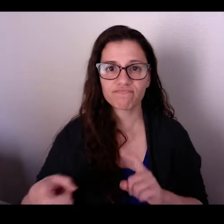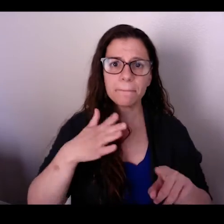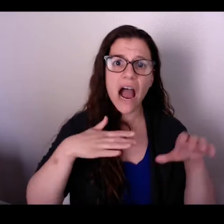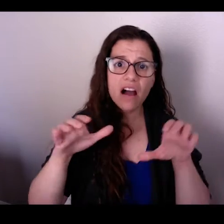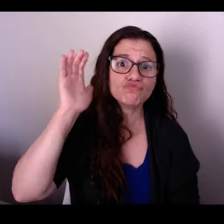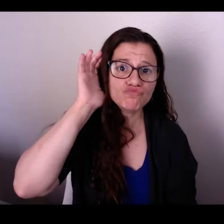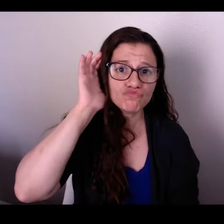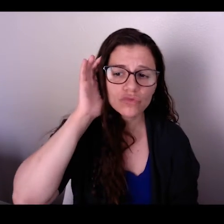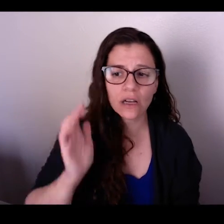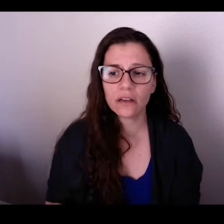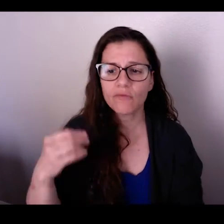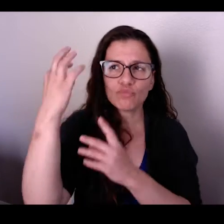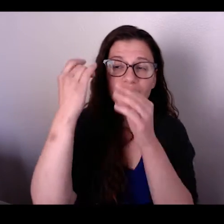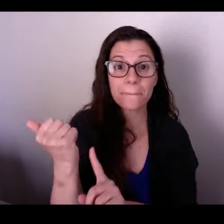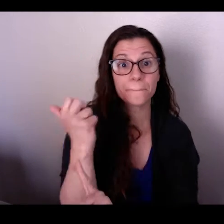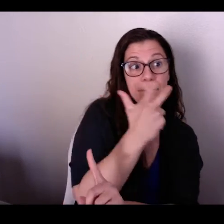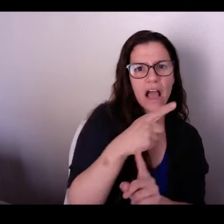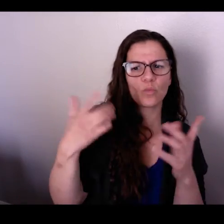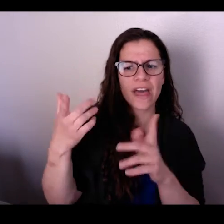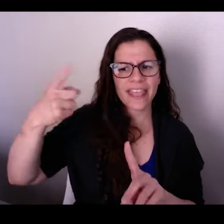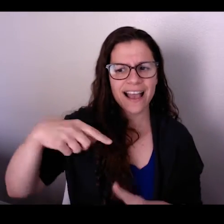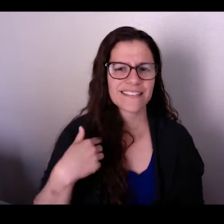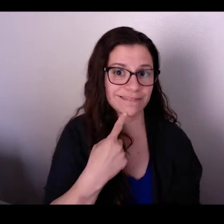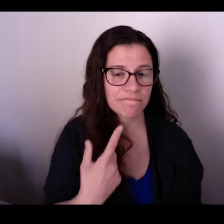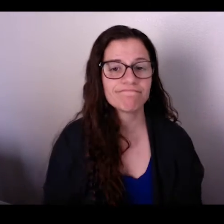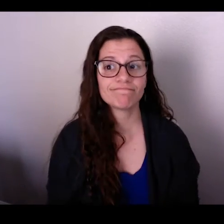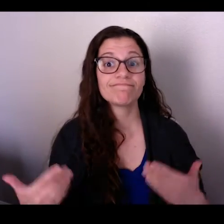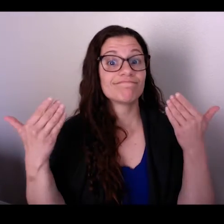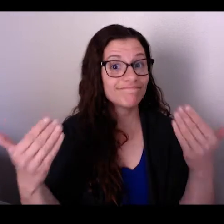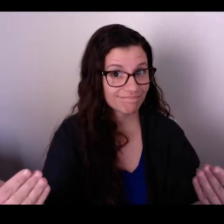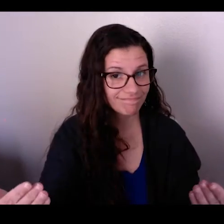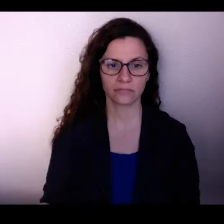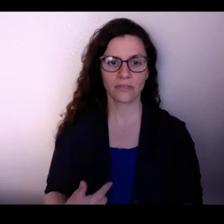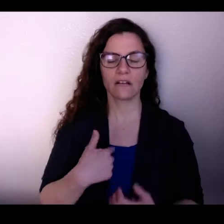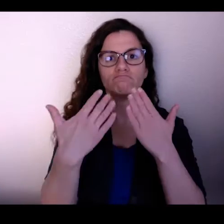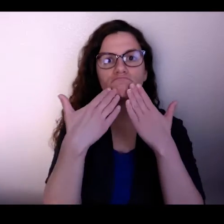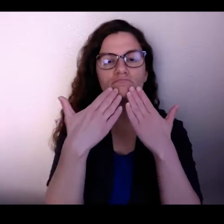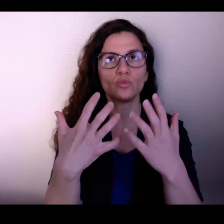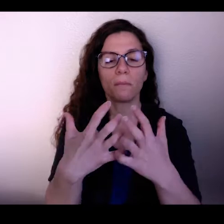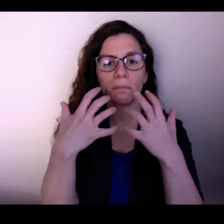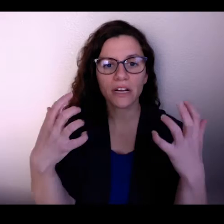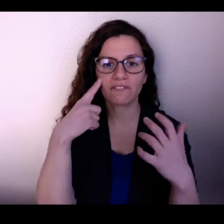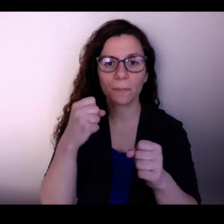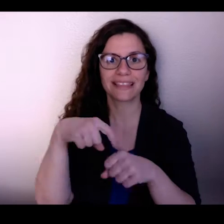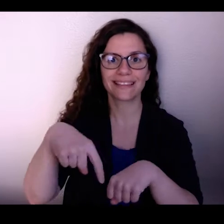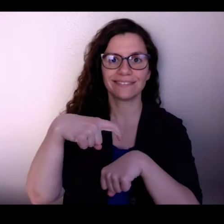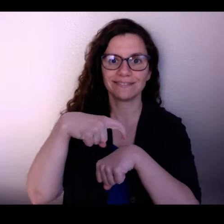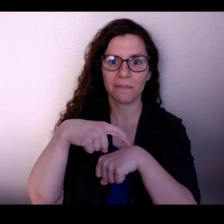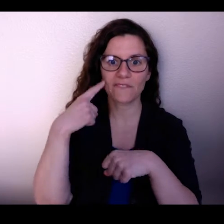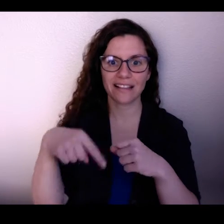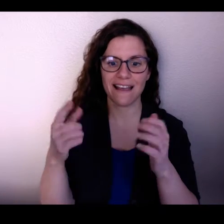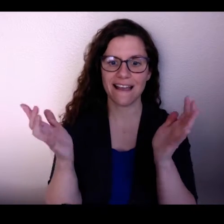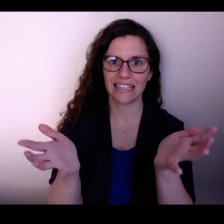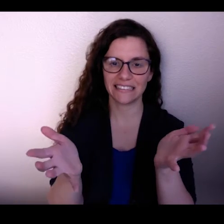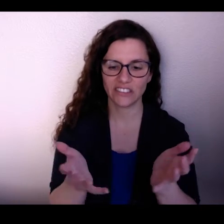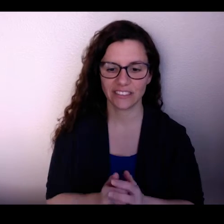saying from my active listening and reflecting back what they've said. Here we go. I thank you so much for